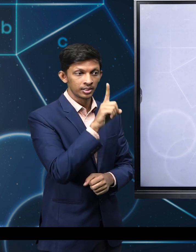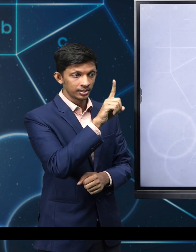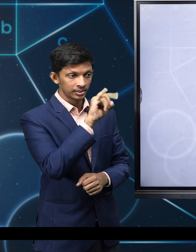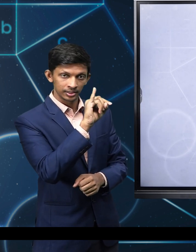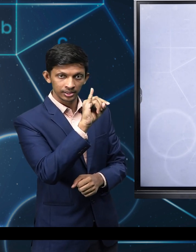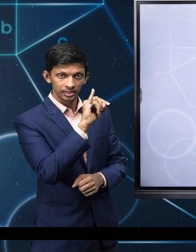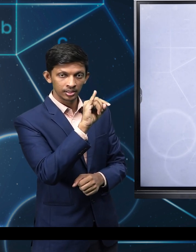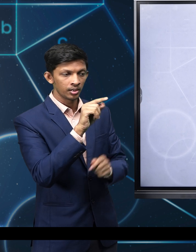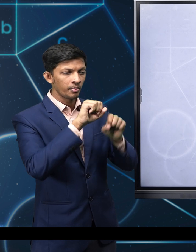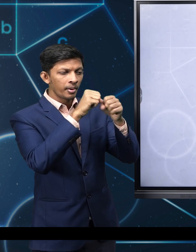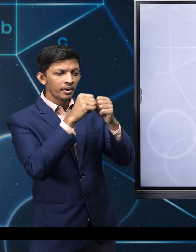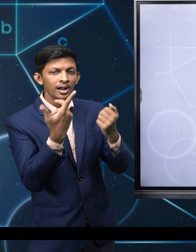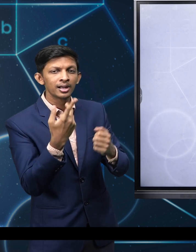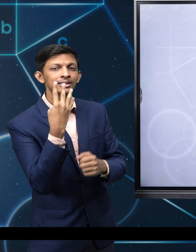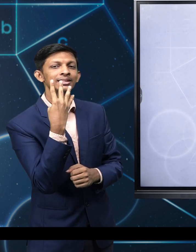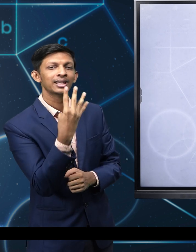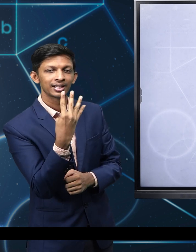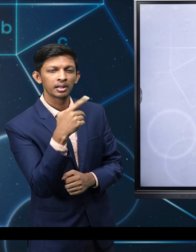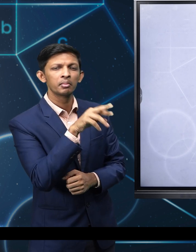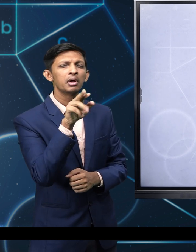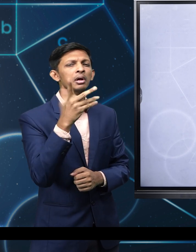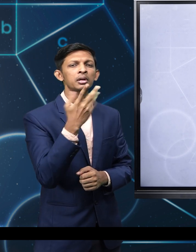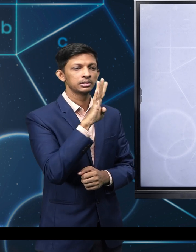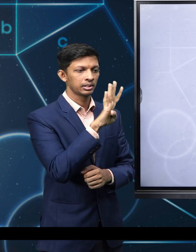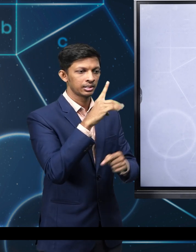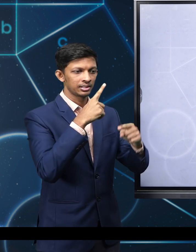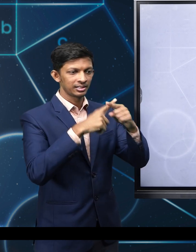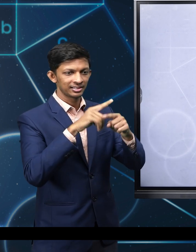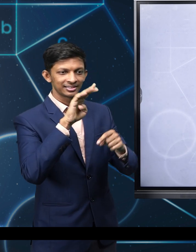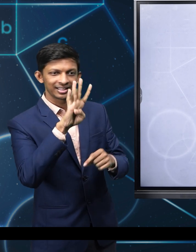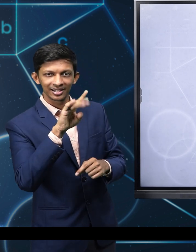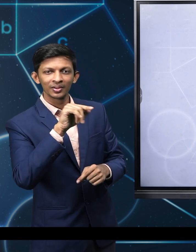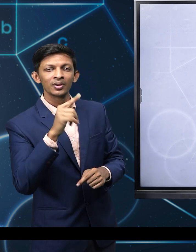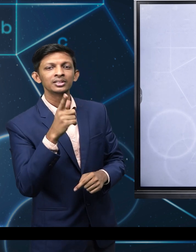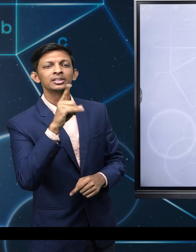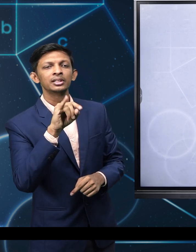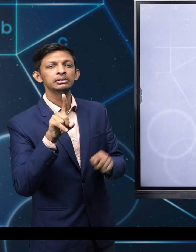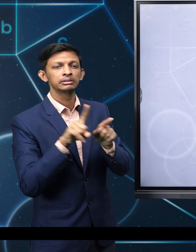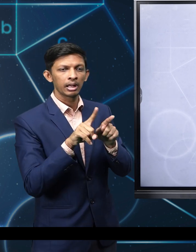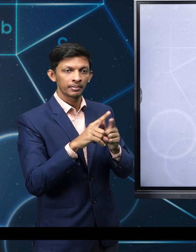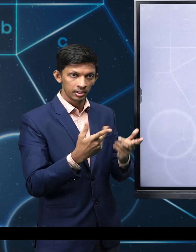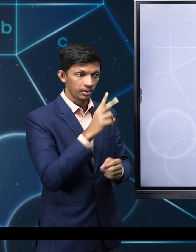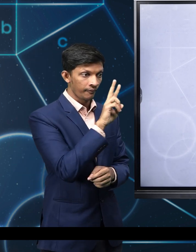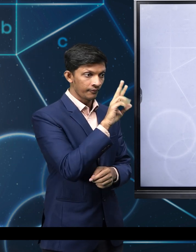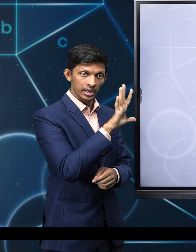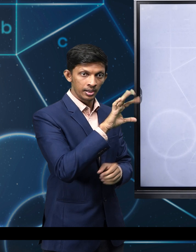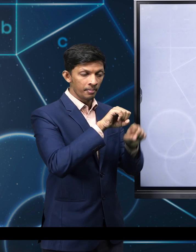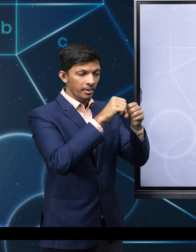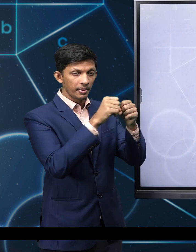16 is equal to 4, 25 is equal to 5, and